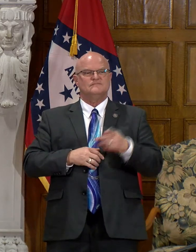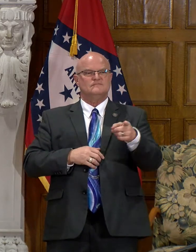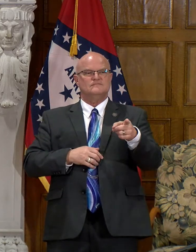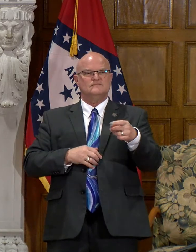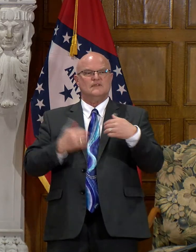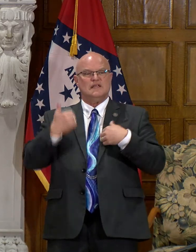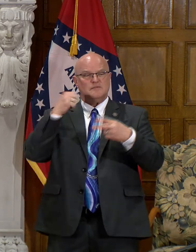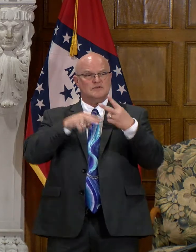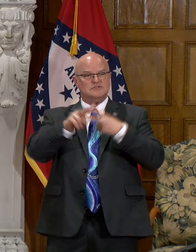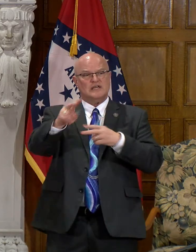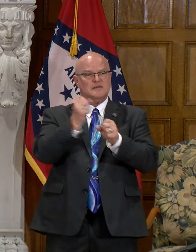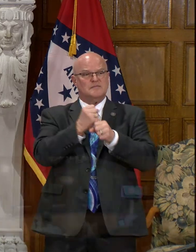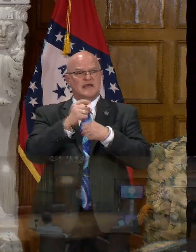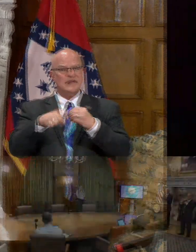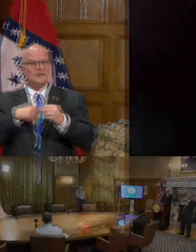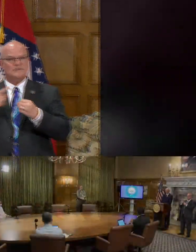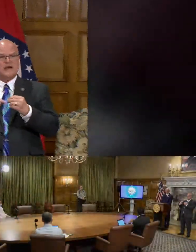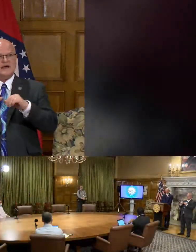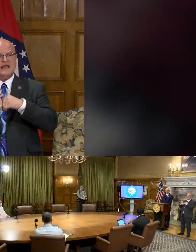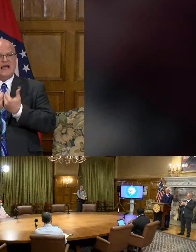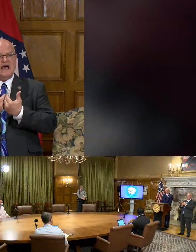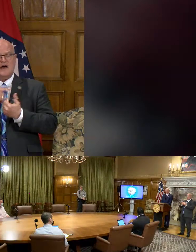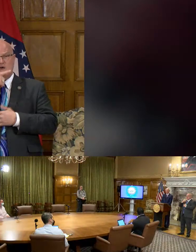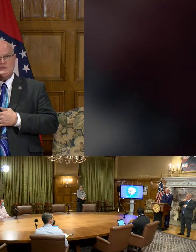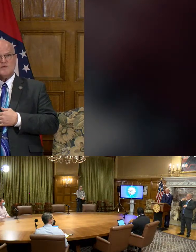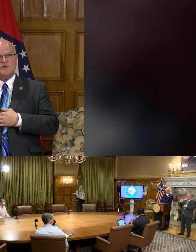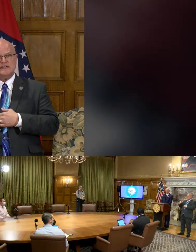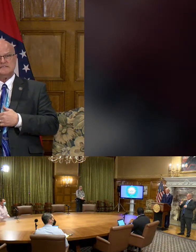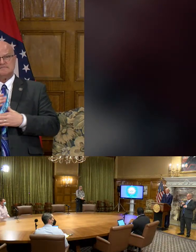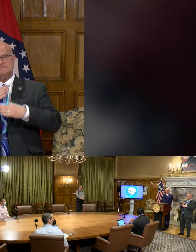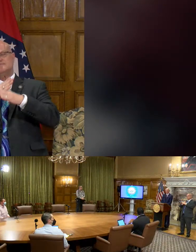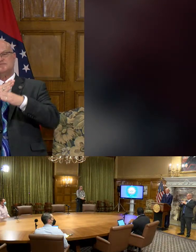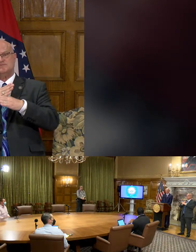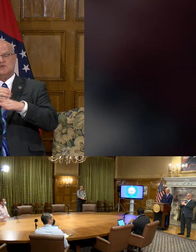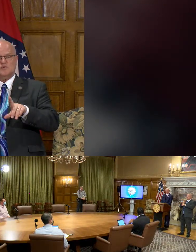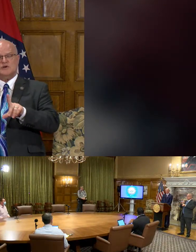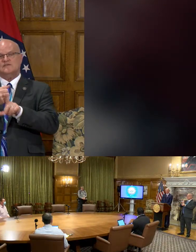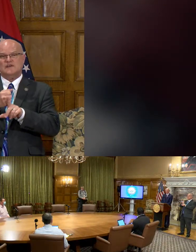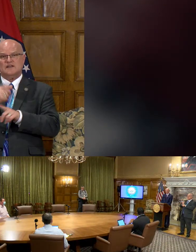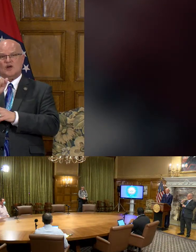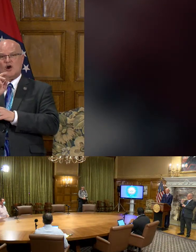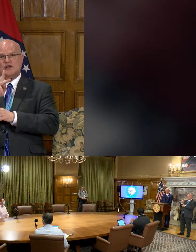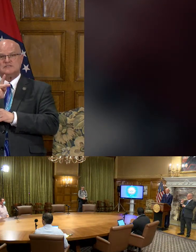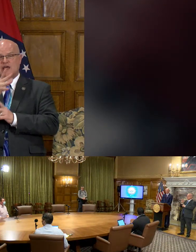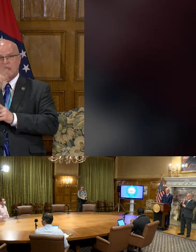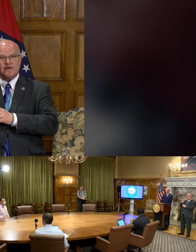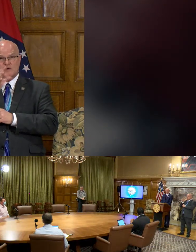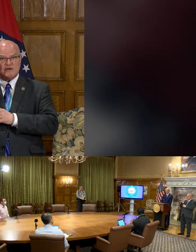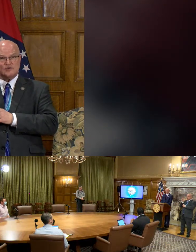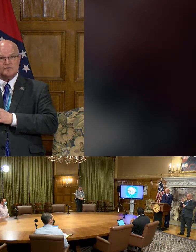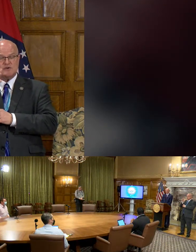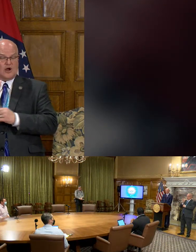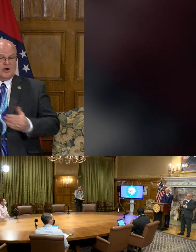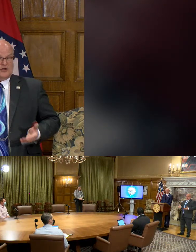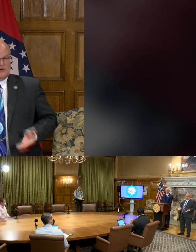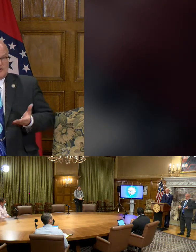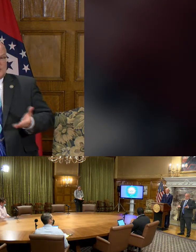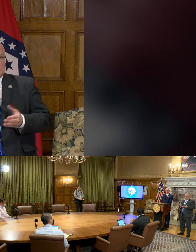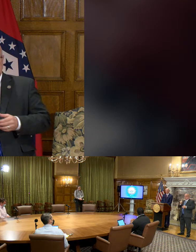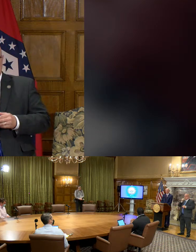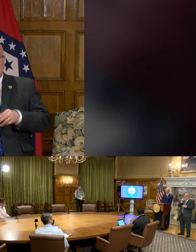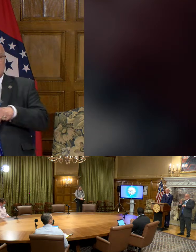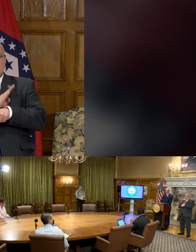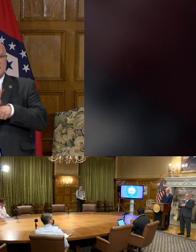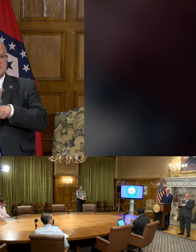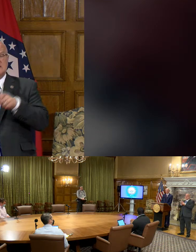Has there been any projections made about sort of how the Russian sanctions will affect Arkansas's agriculture? And are you encouraging private businesses to